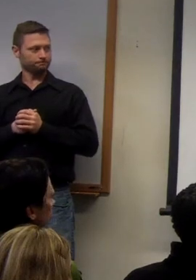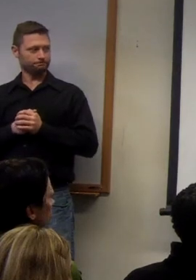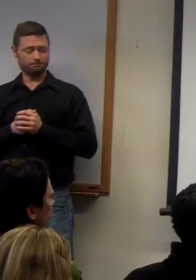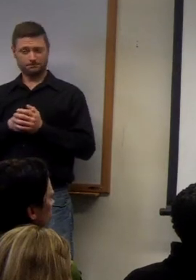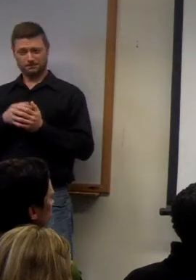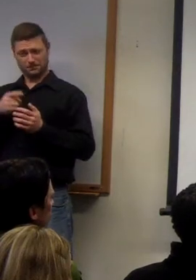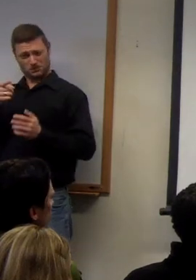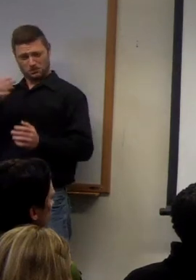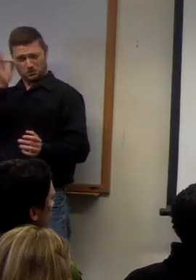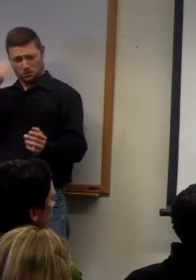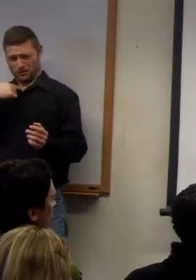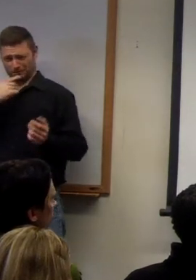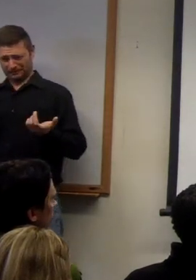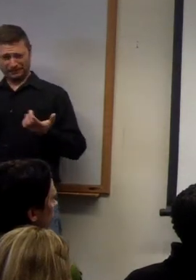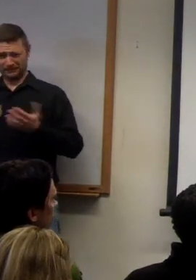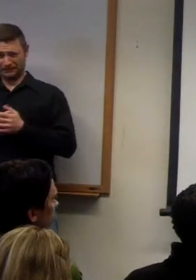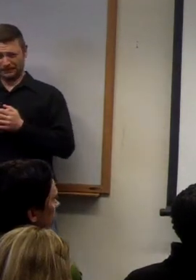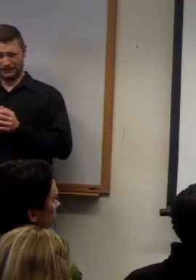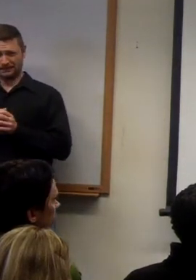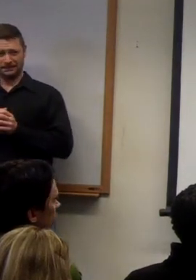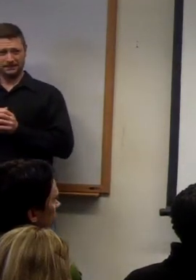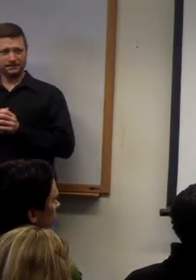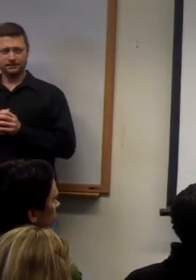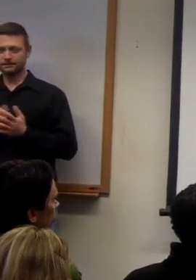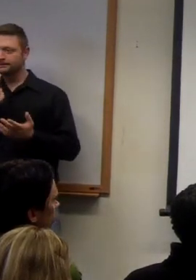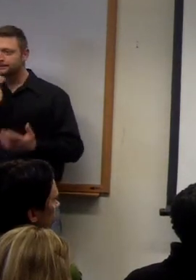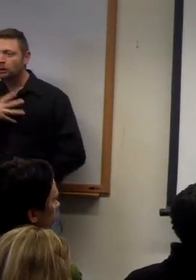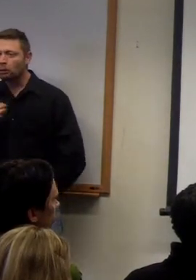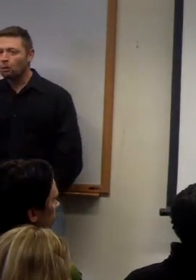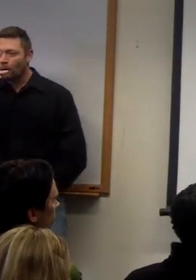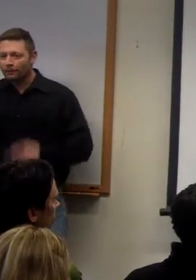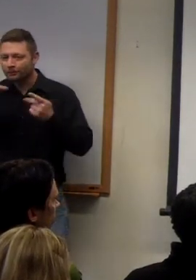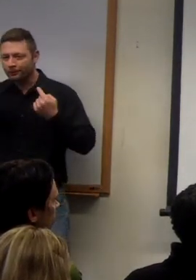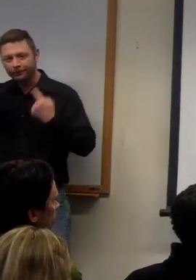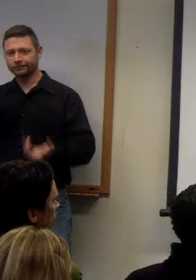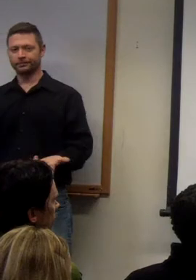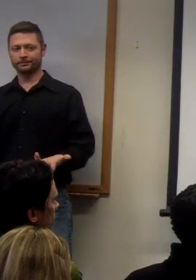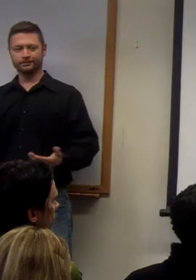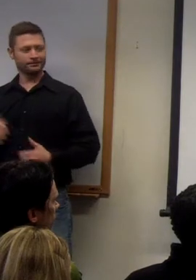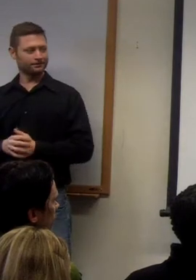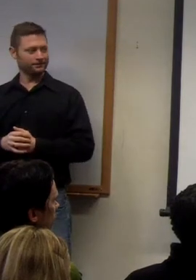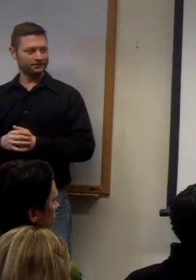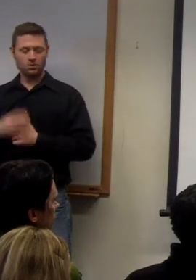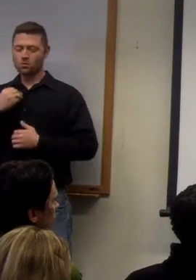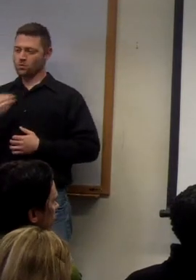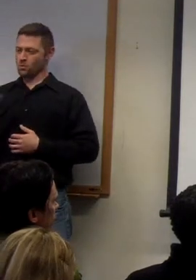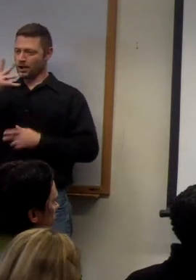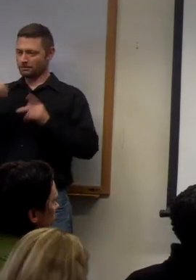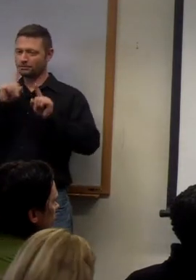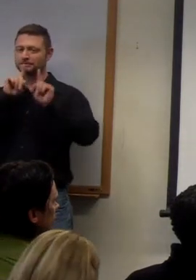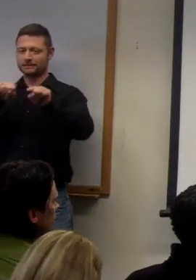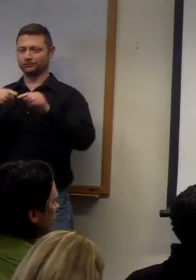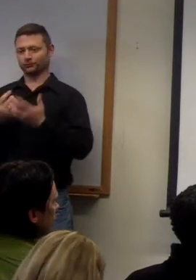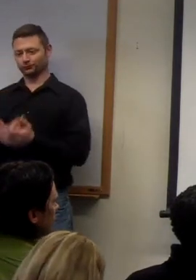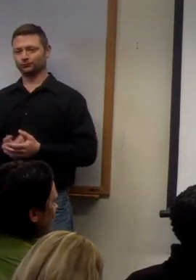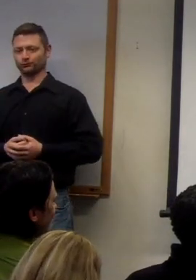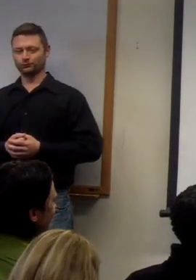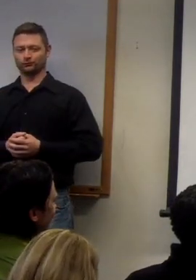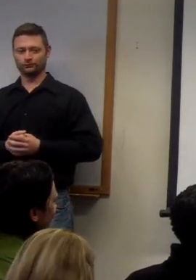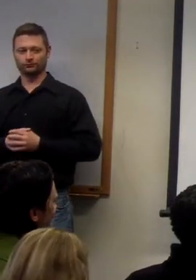I said, you don't know what I think? She's like, I don't know. And so I just said, white people. I said, white people.